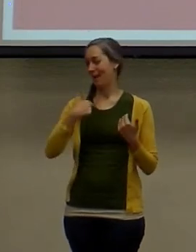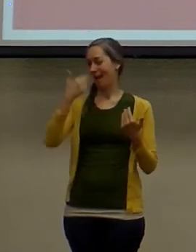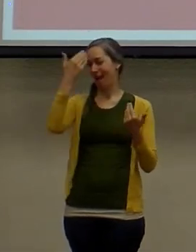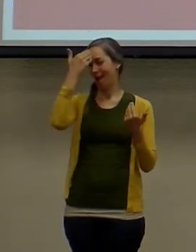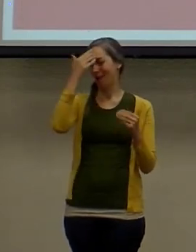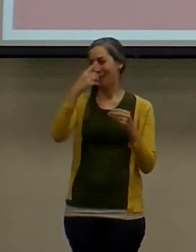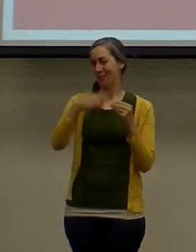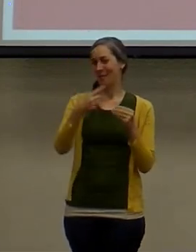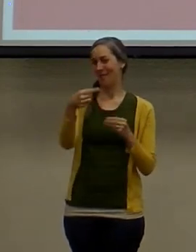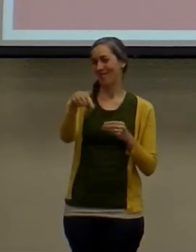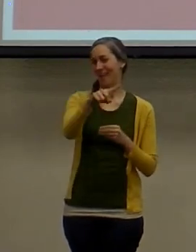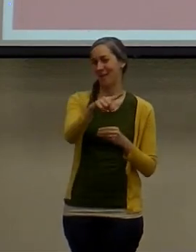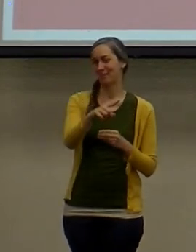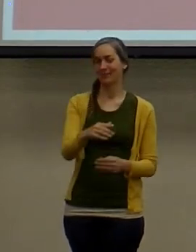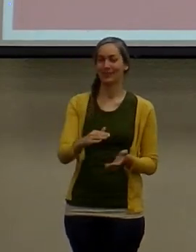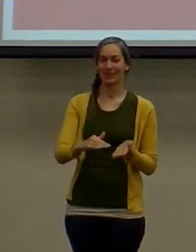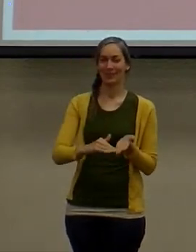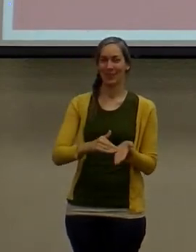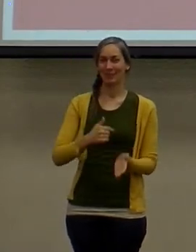Forgive me.